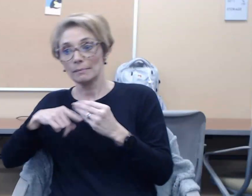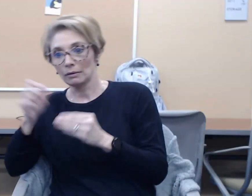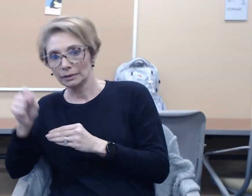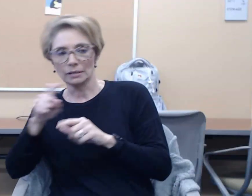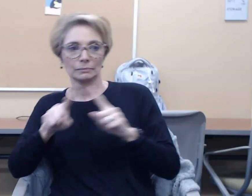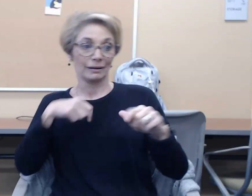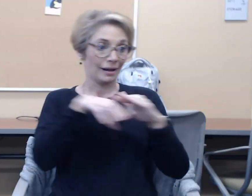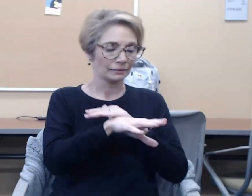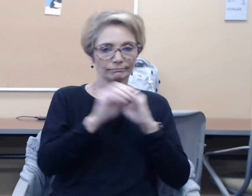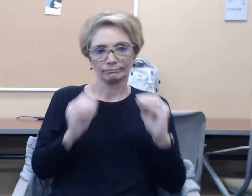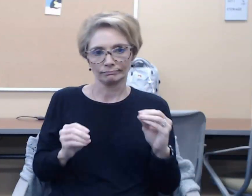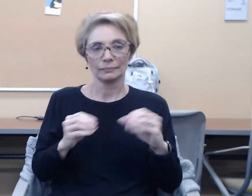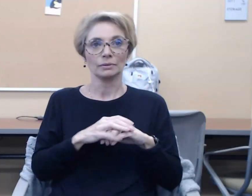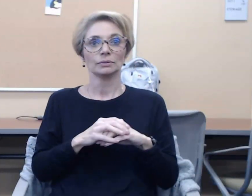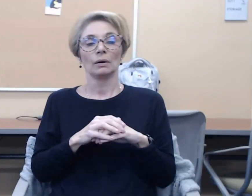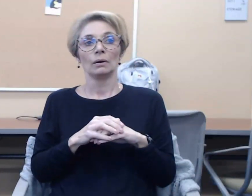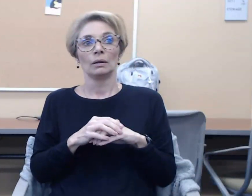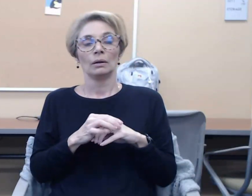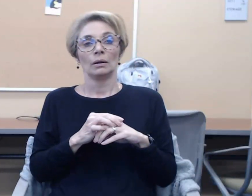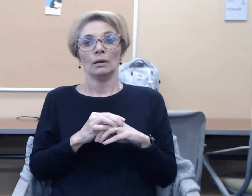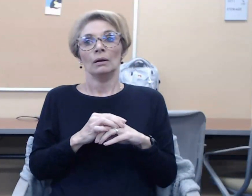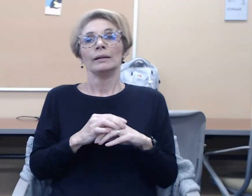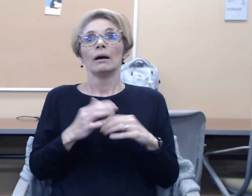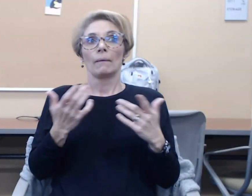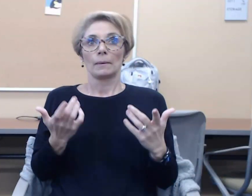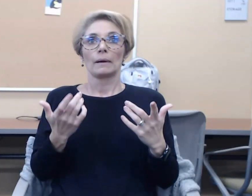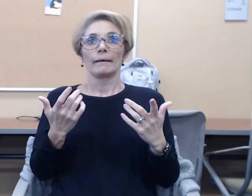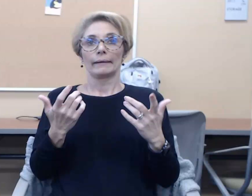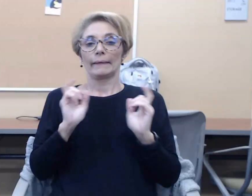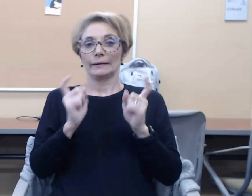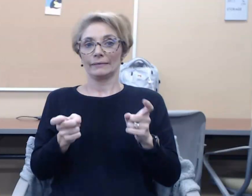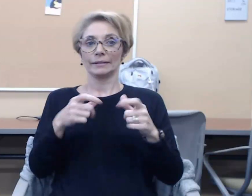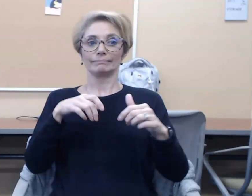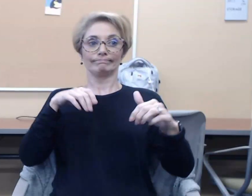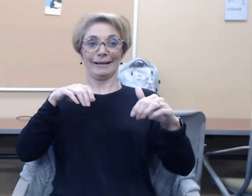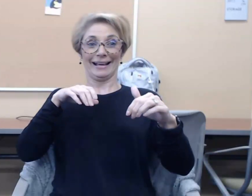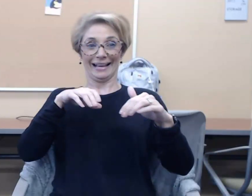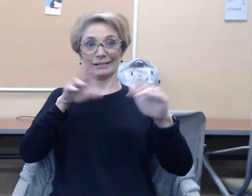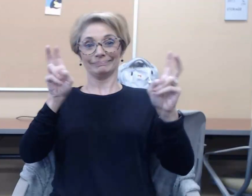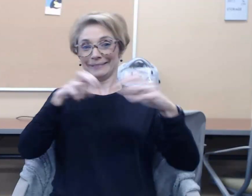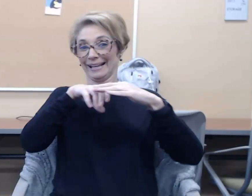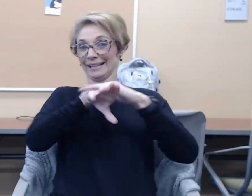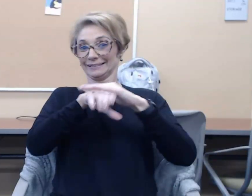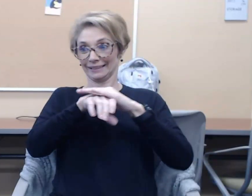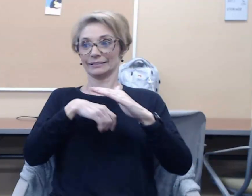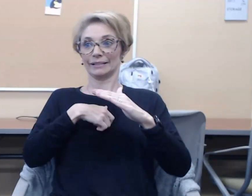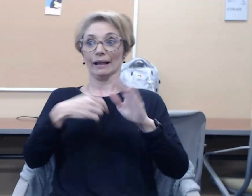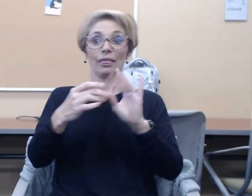an education is a great stride and advancement in our society, and that's undeniable. However,